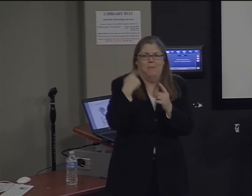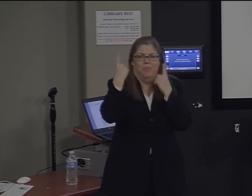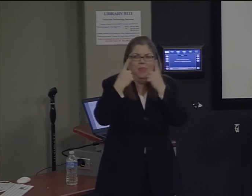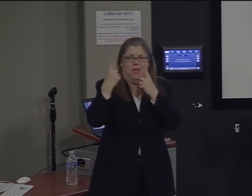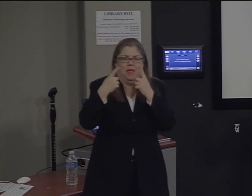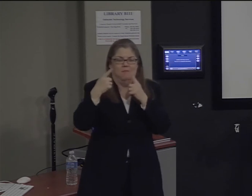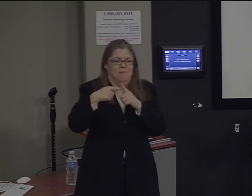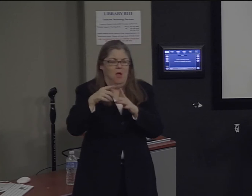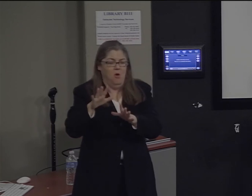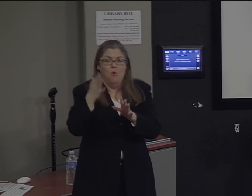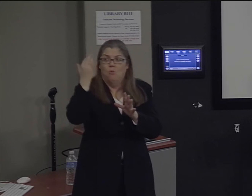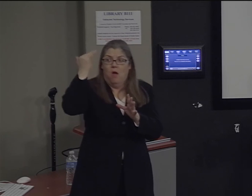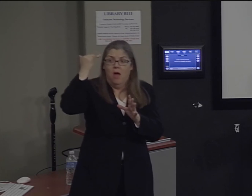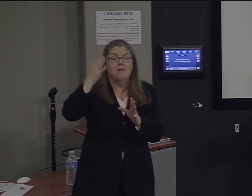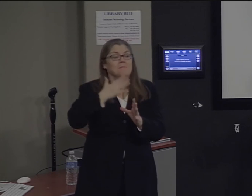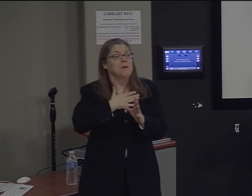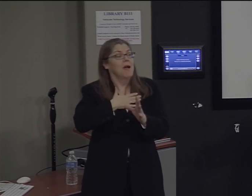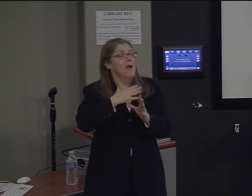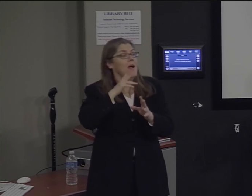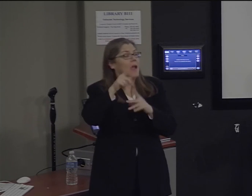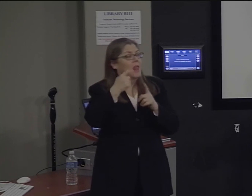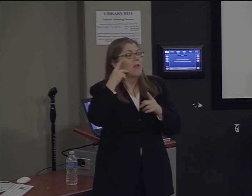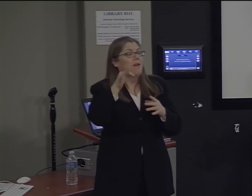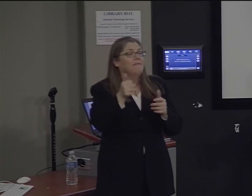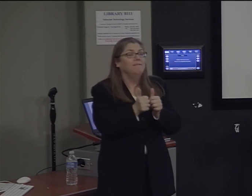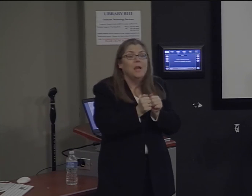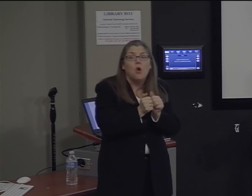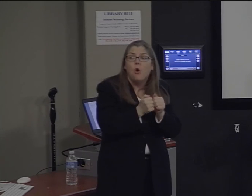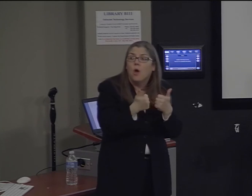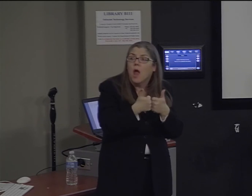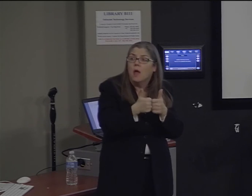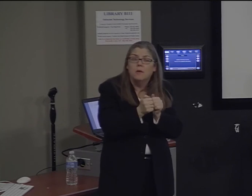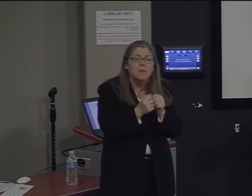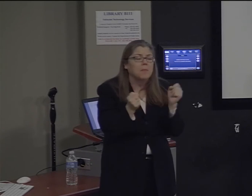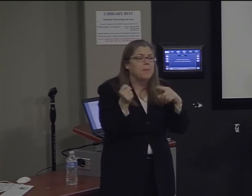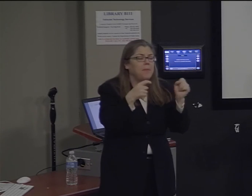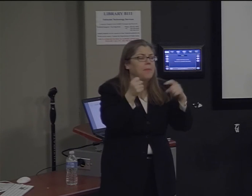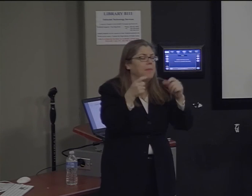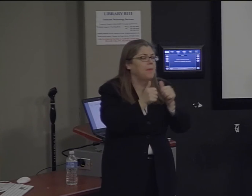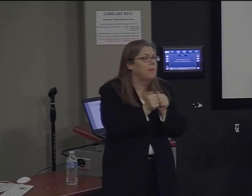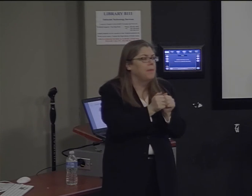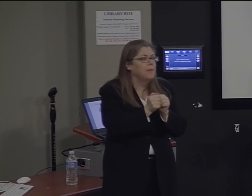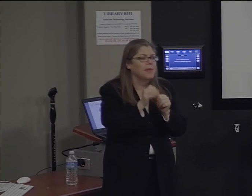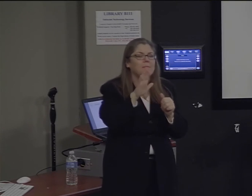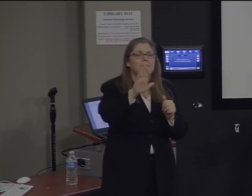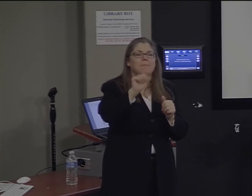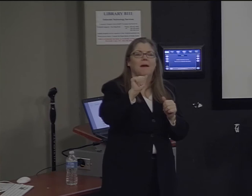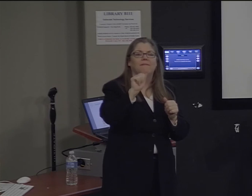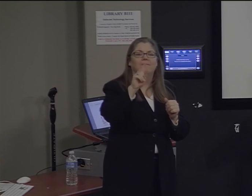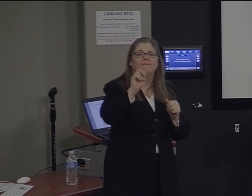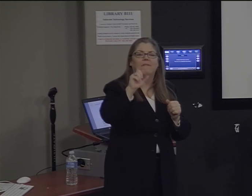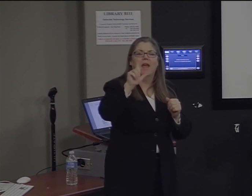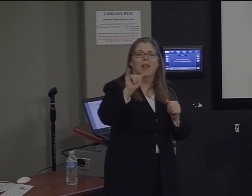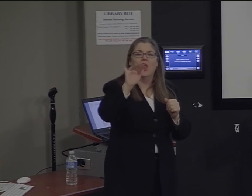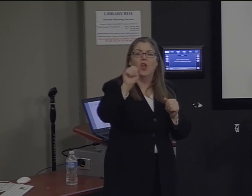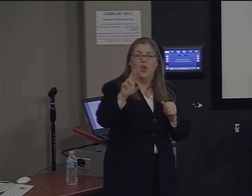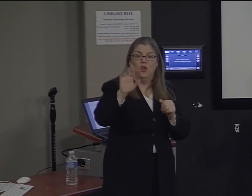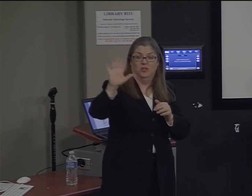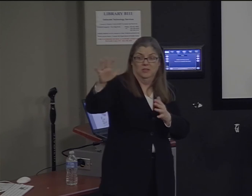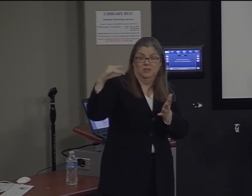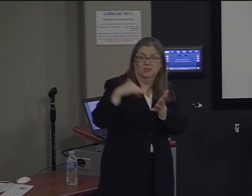that is the kind of video game playing that Daphne Bavelier has studied. Right. Different